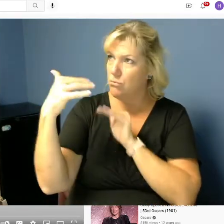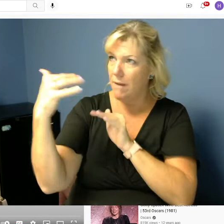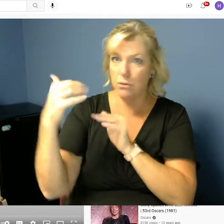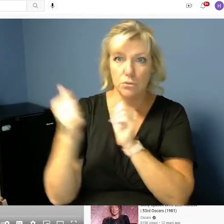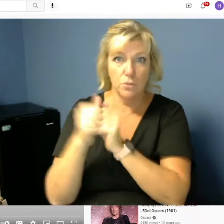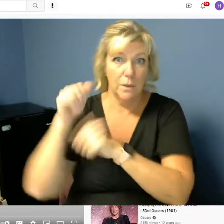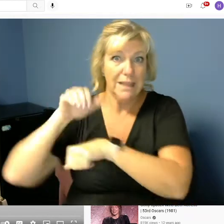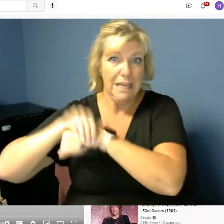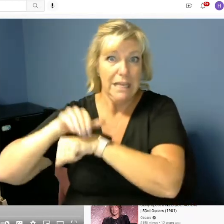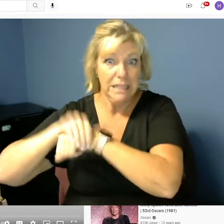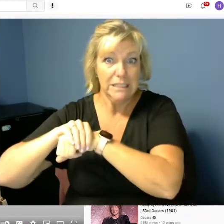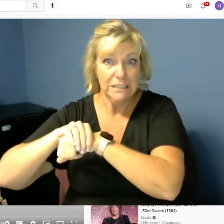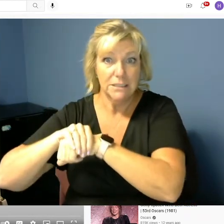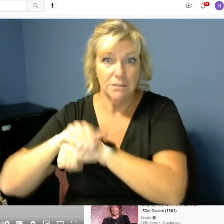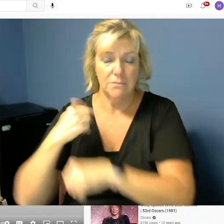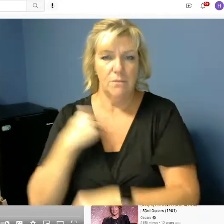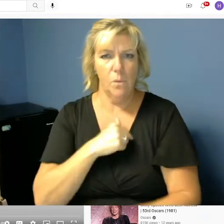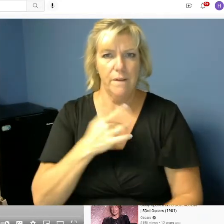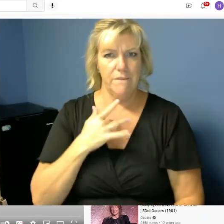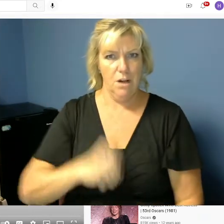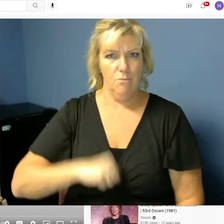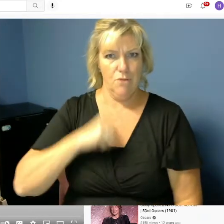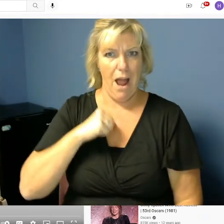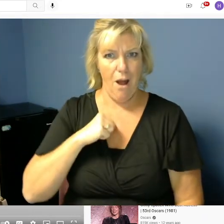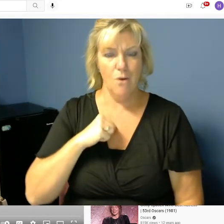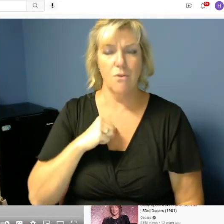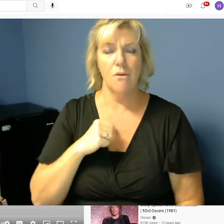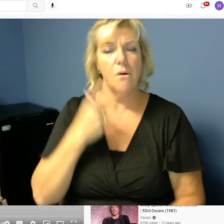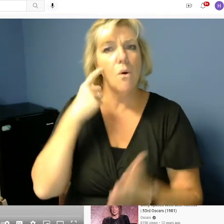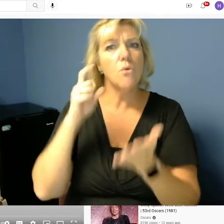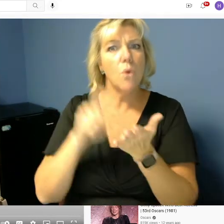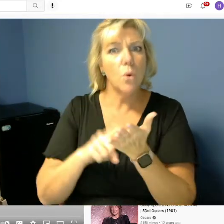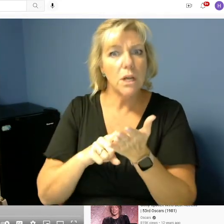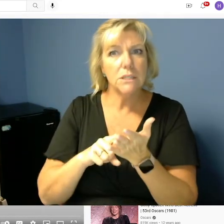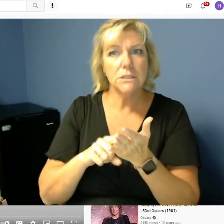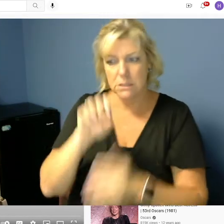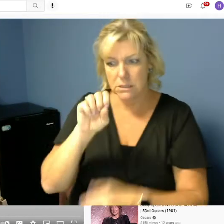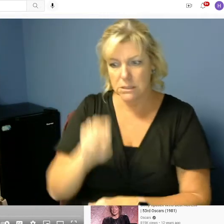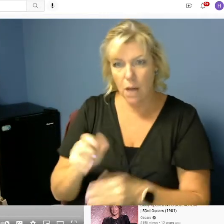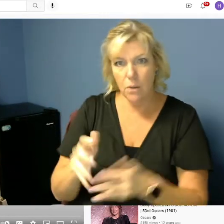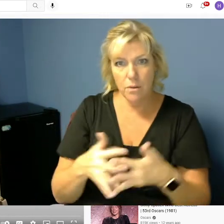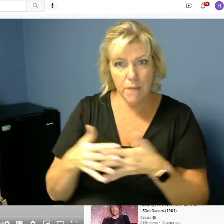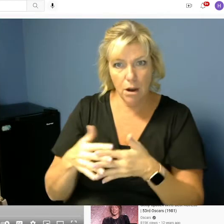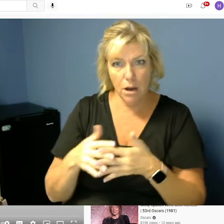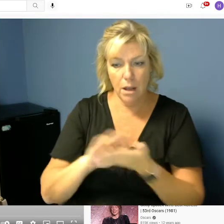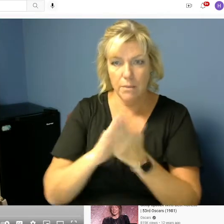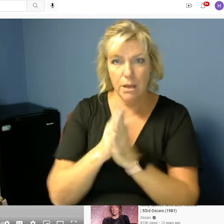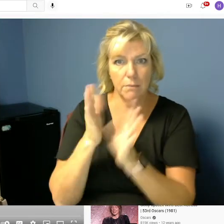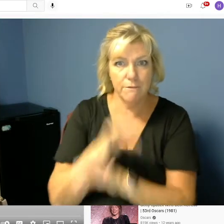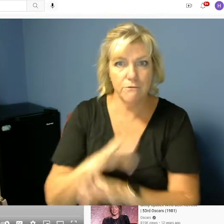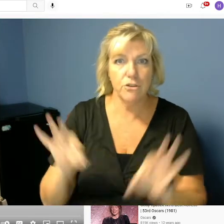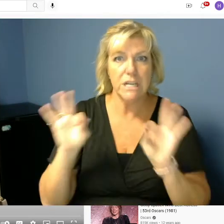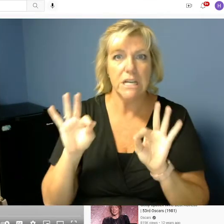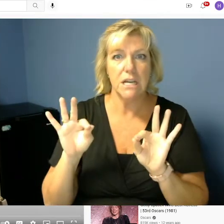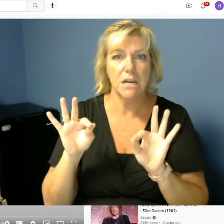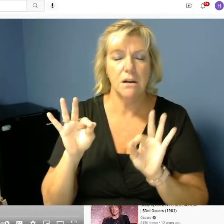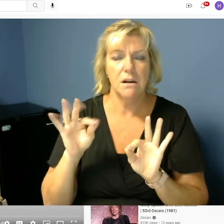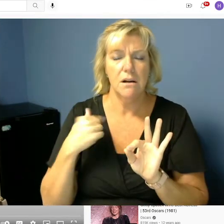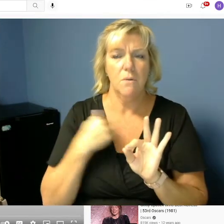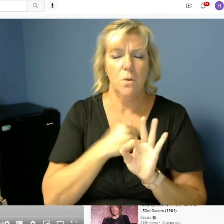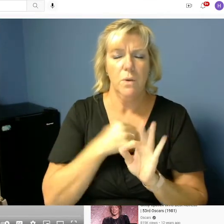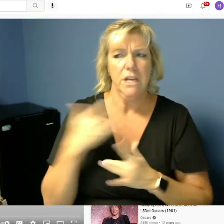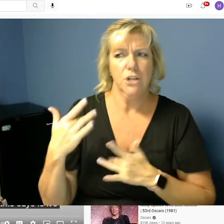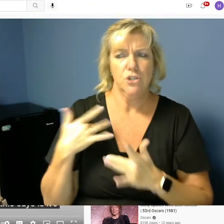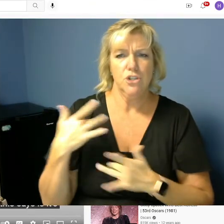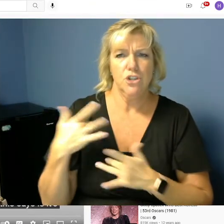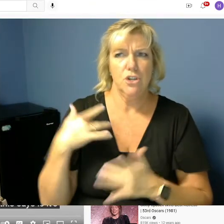once these Latin American countries become free, other European nations might try to move in again and try to reclaim authority there,